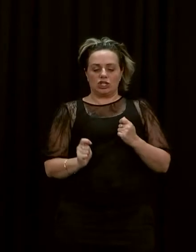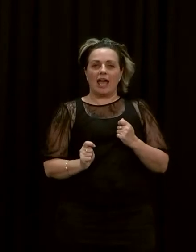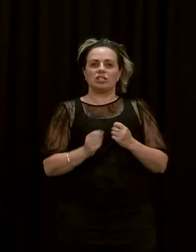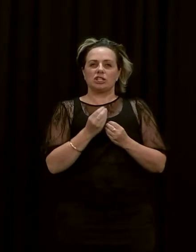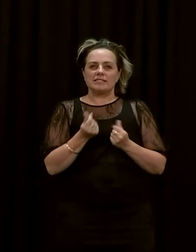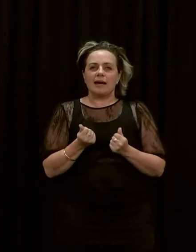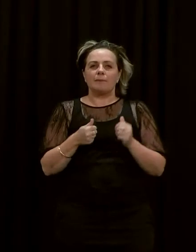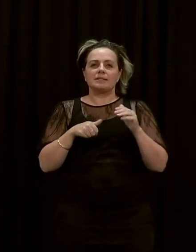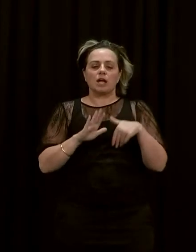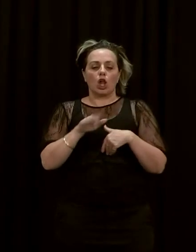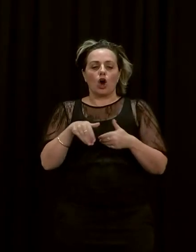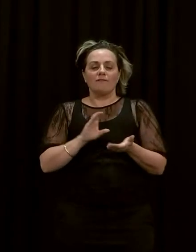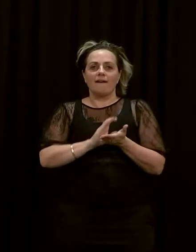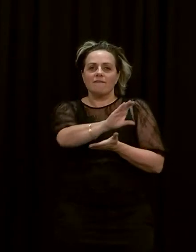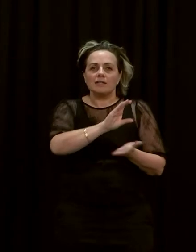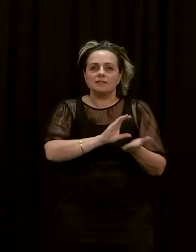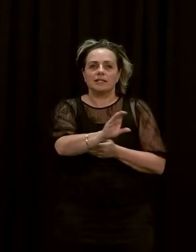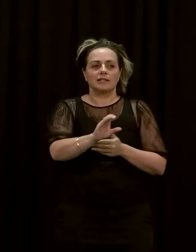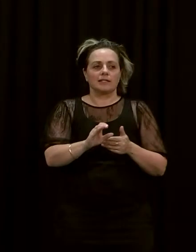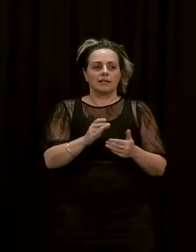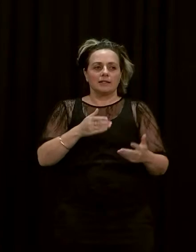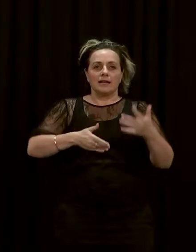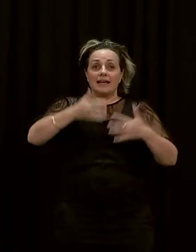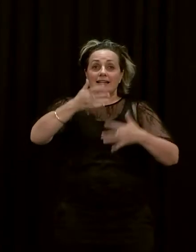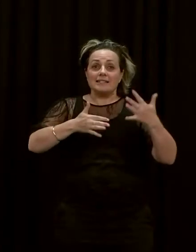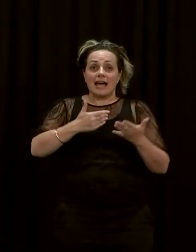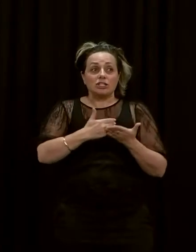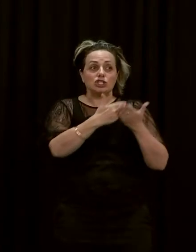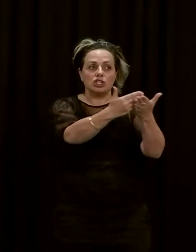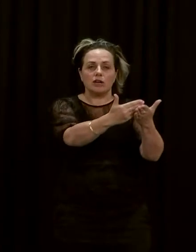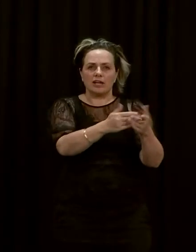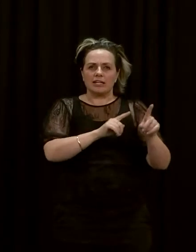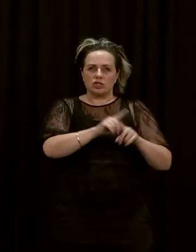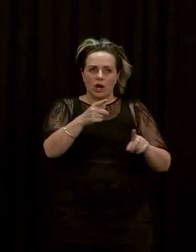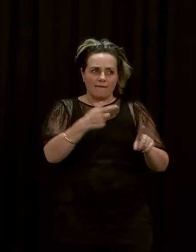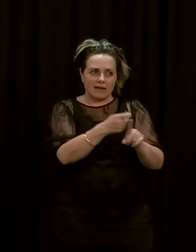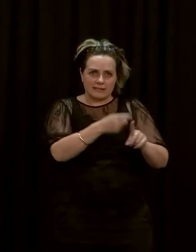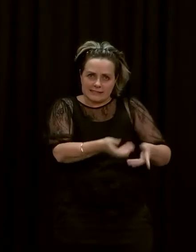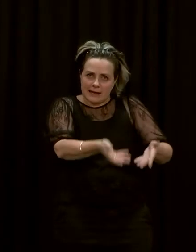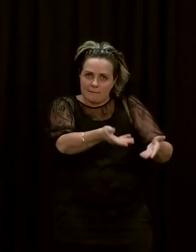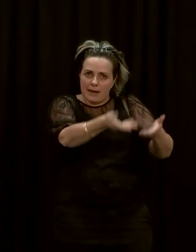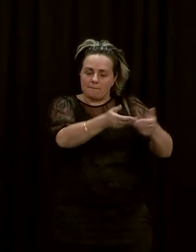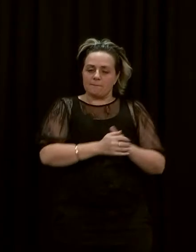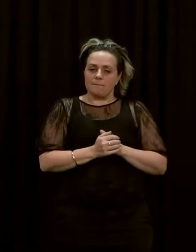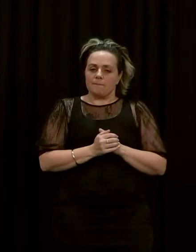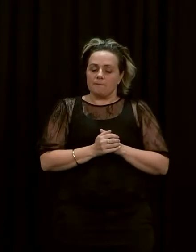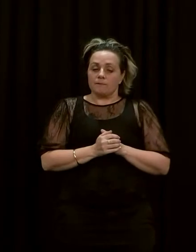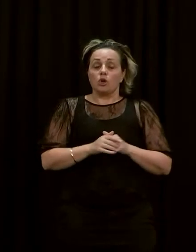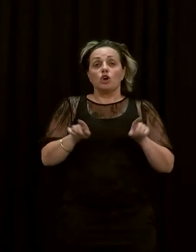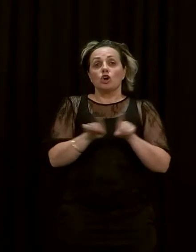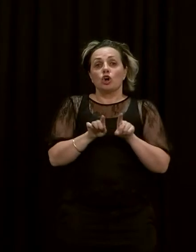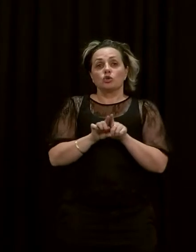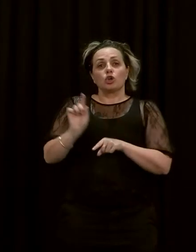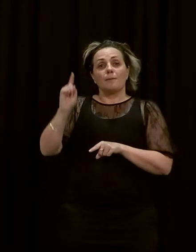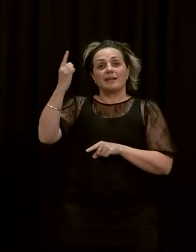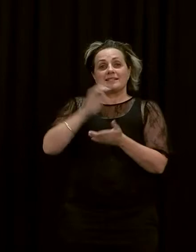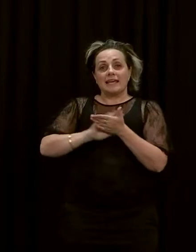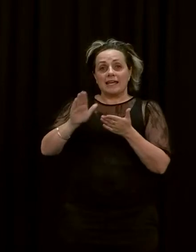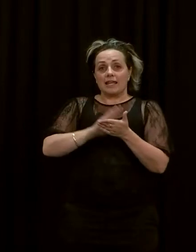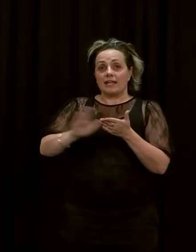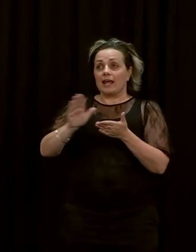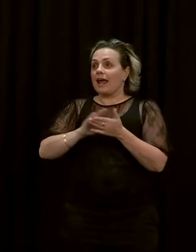of funding, data sharing, a range of things that we thought would help support vaccination rollout. Subsequent to that, we've had Minister Henare out on